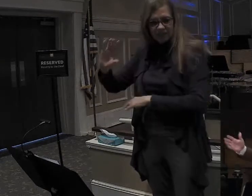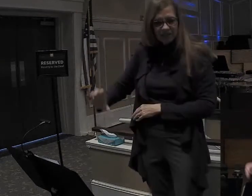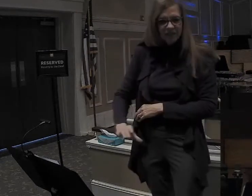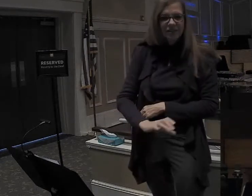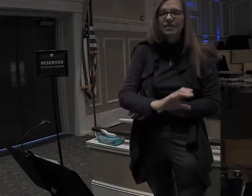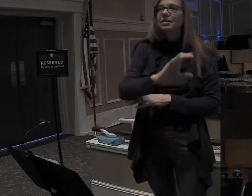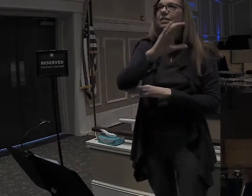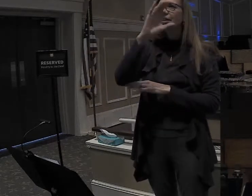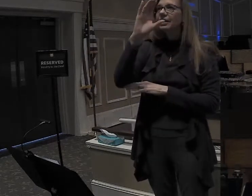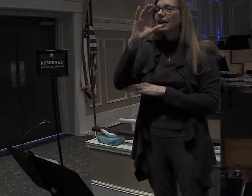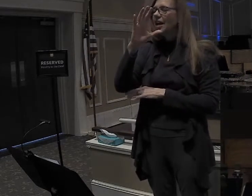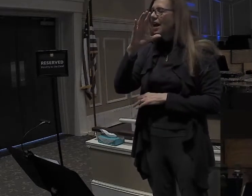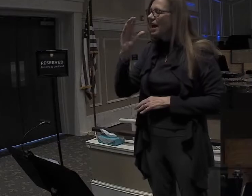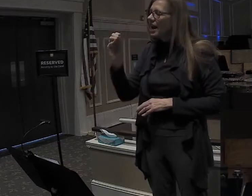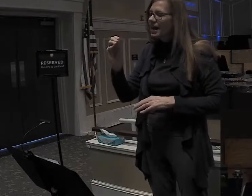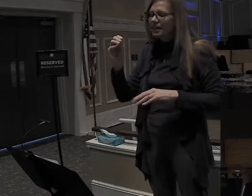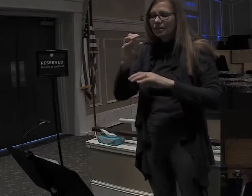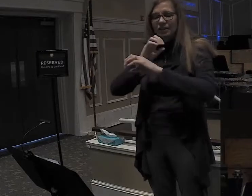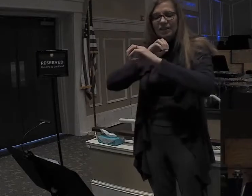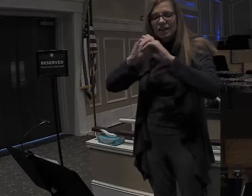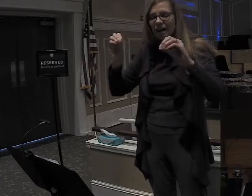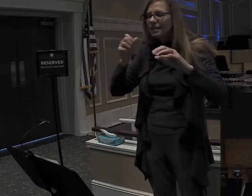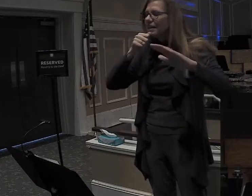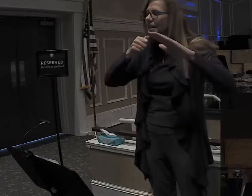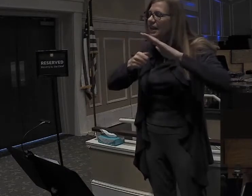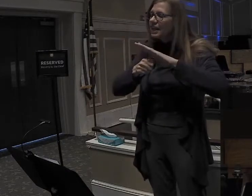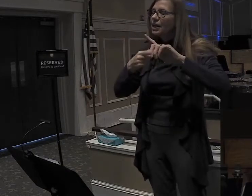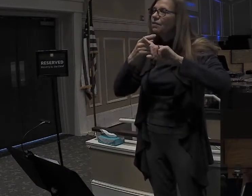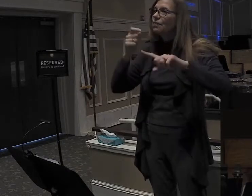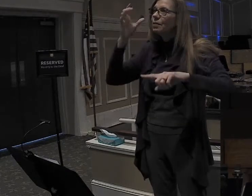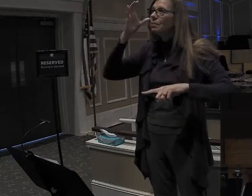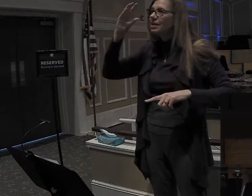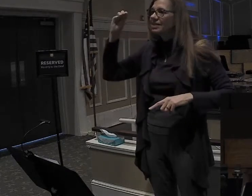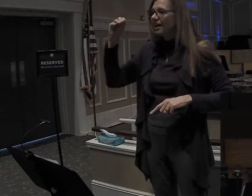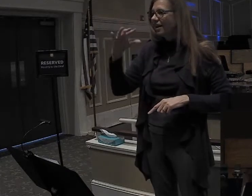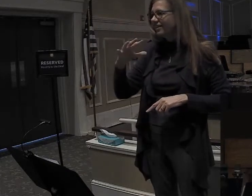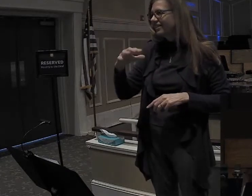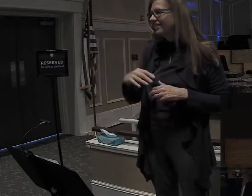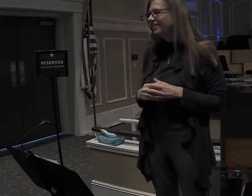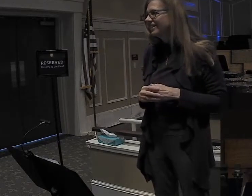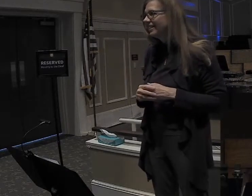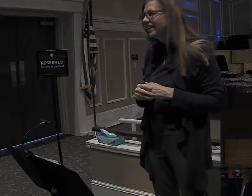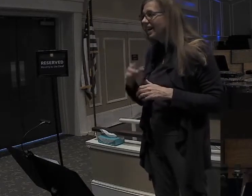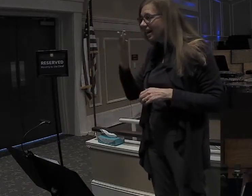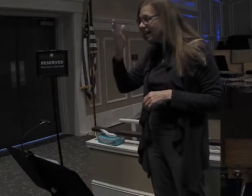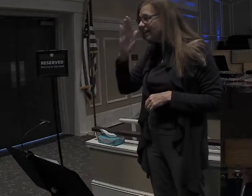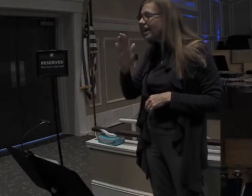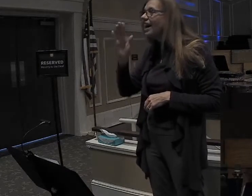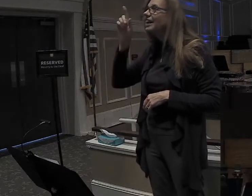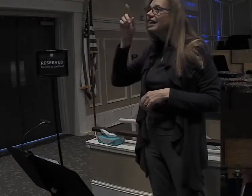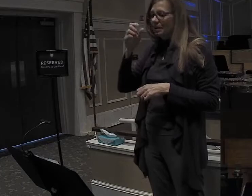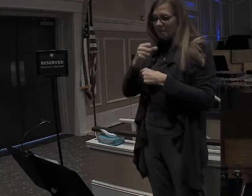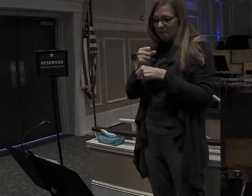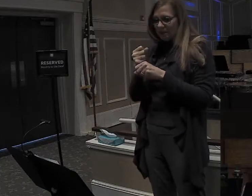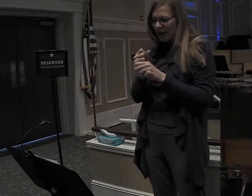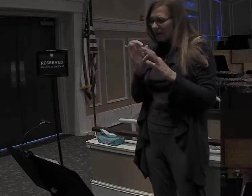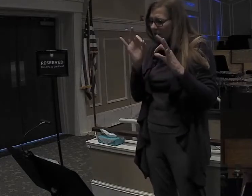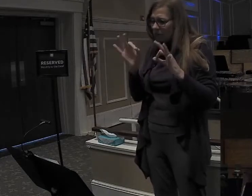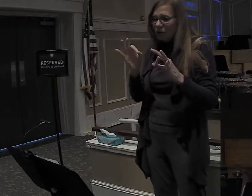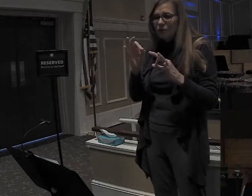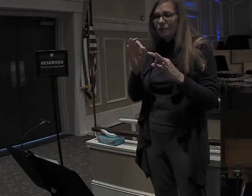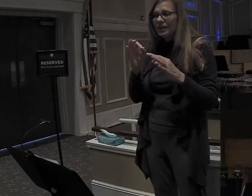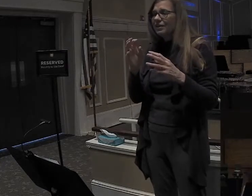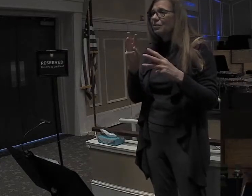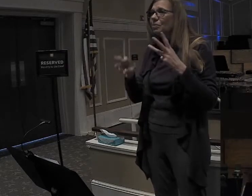the other end of them. And there's nothing hidden from its heat. God's creation as he made it is perfect.